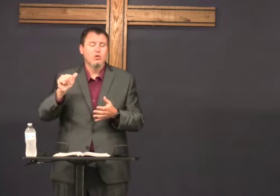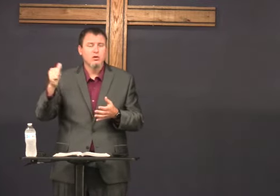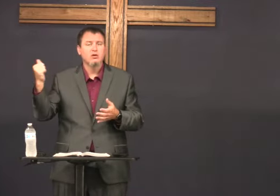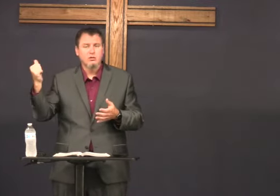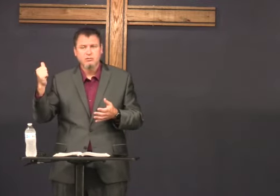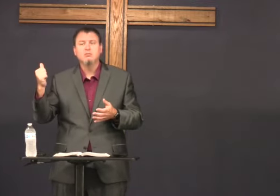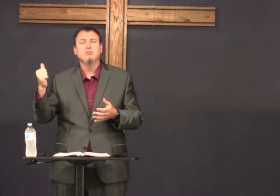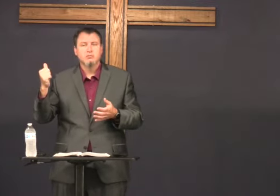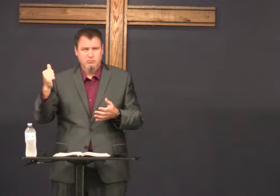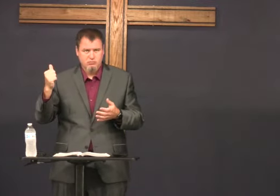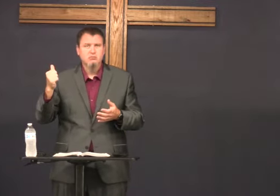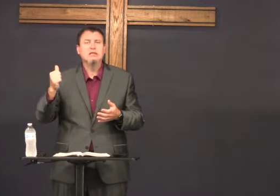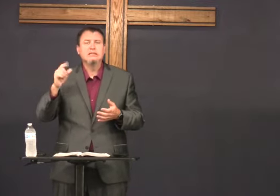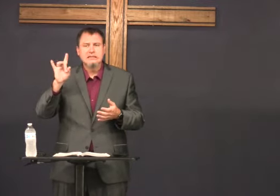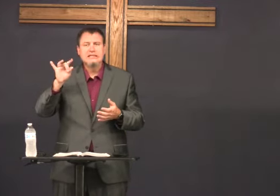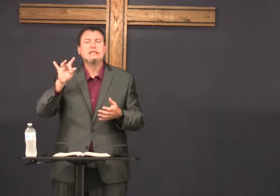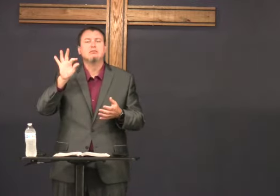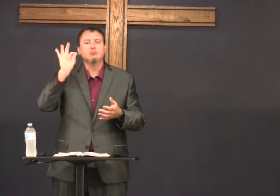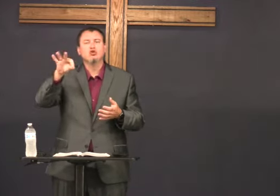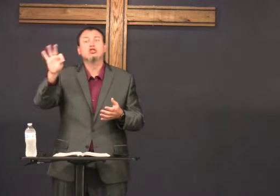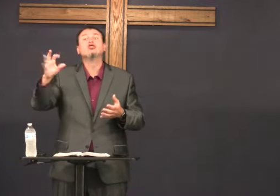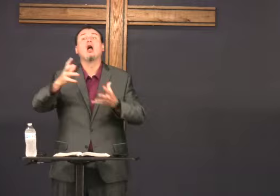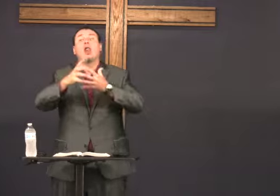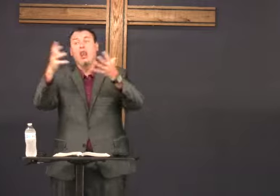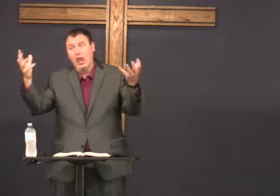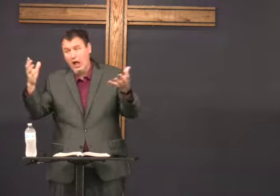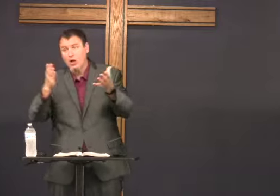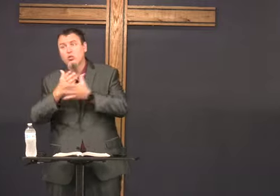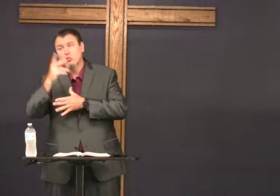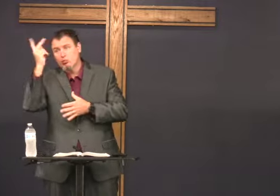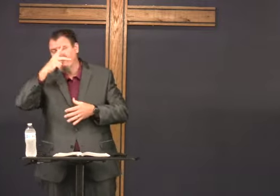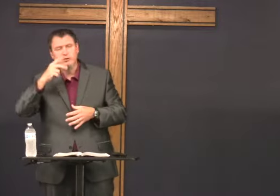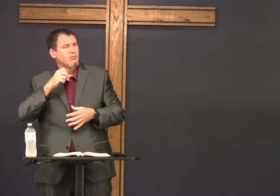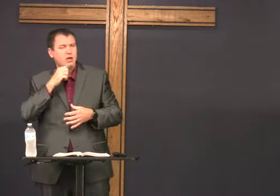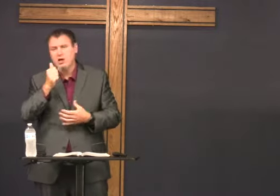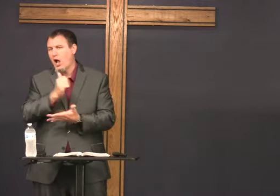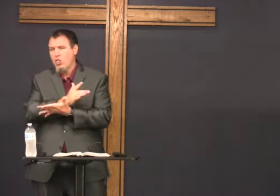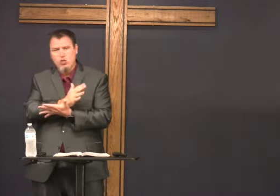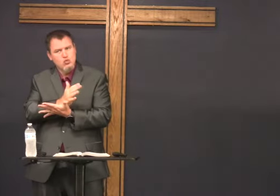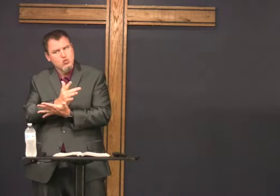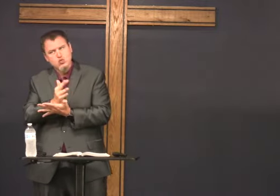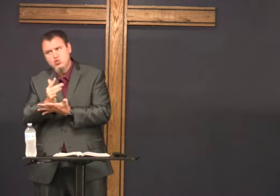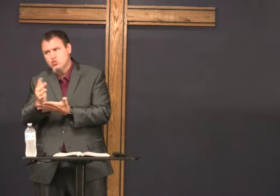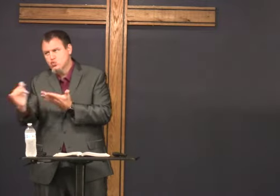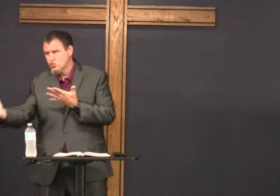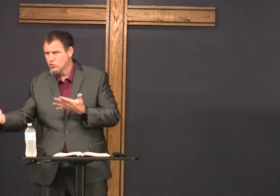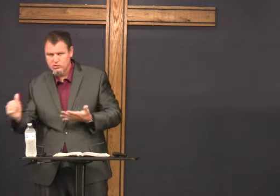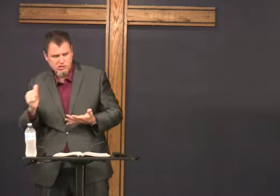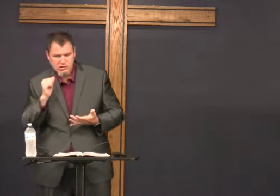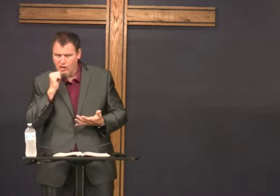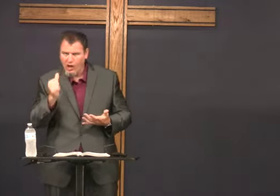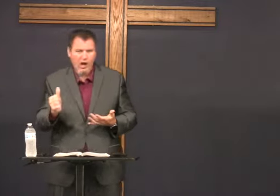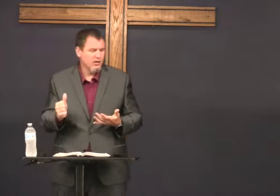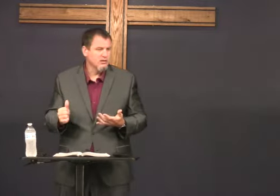A pastor in Florida did preach a lot from Proverbs, but he didn't preach all the way